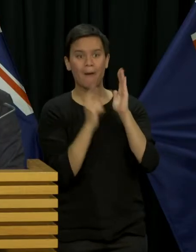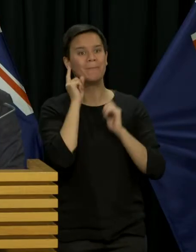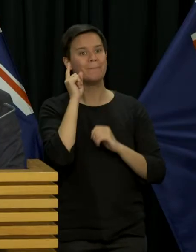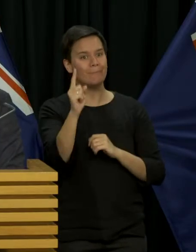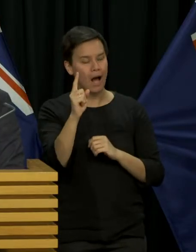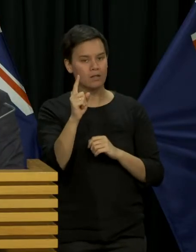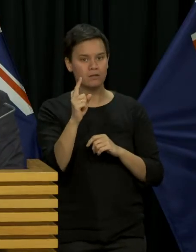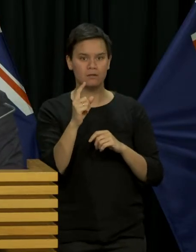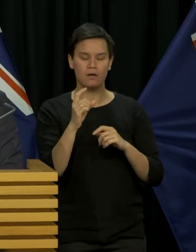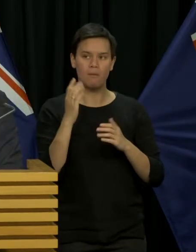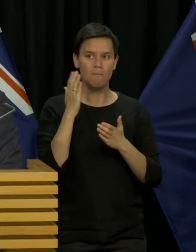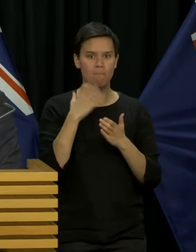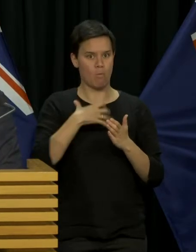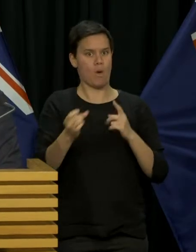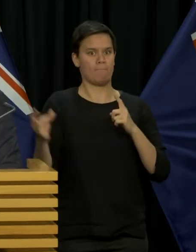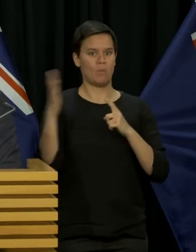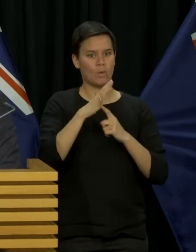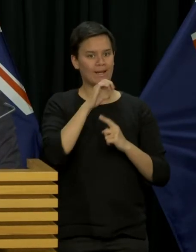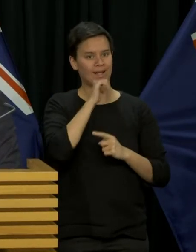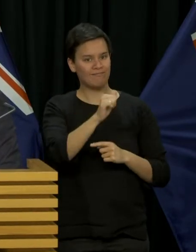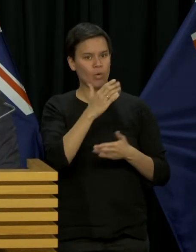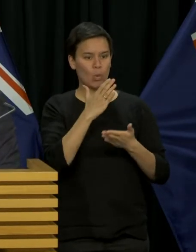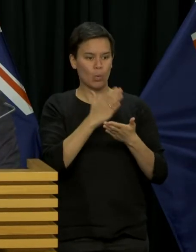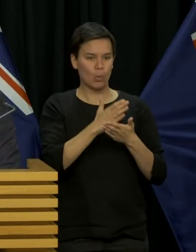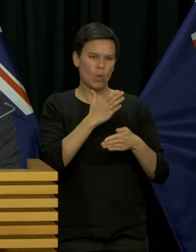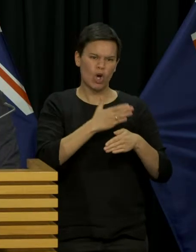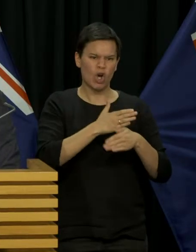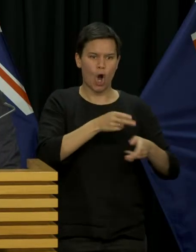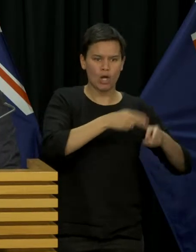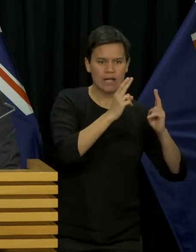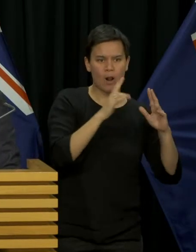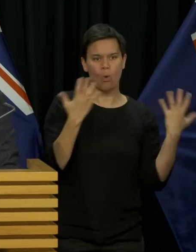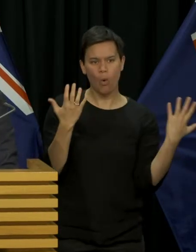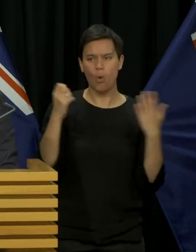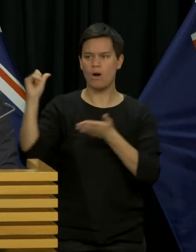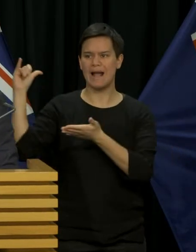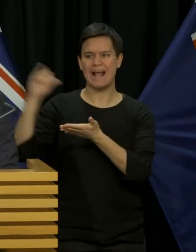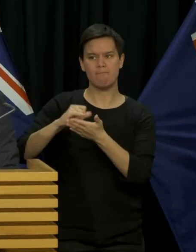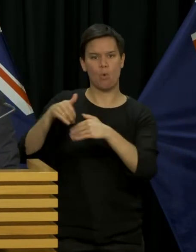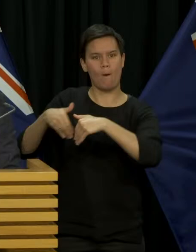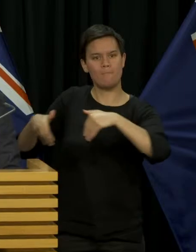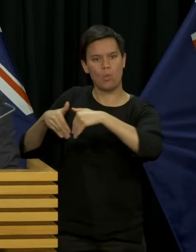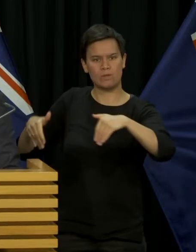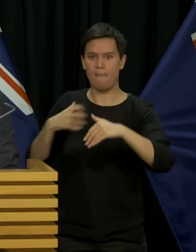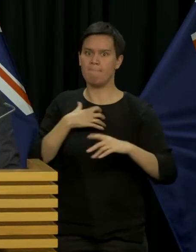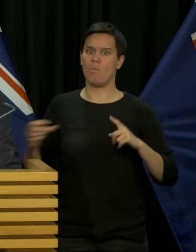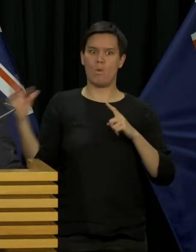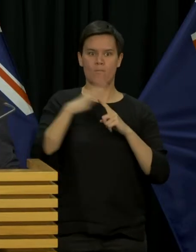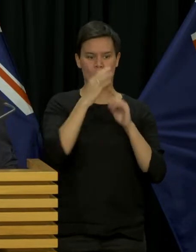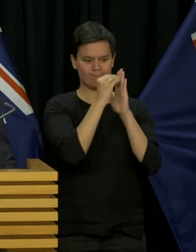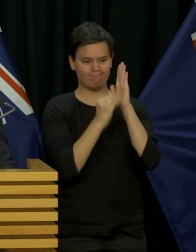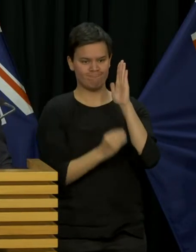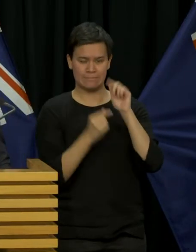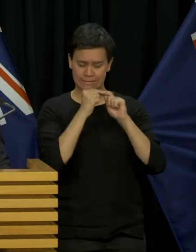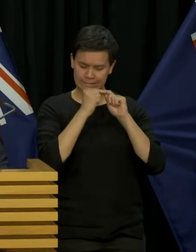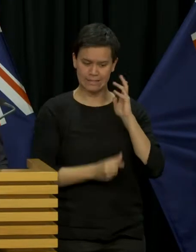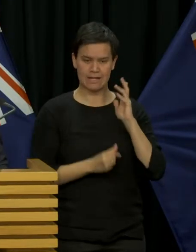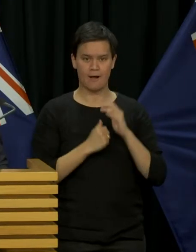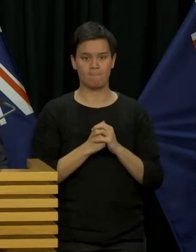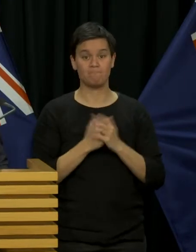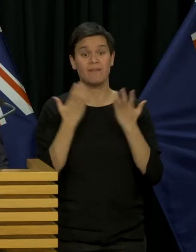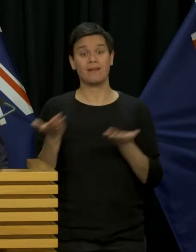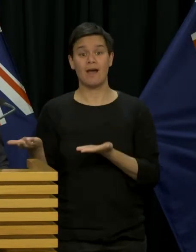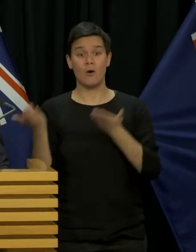vigorously followed by anybody working in an MIQ facility or working at the border. So I'll now hand over